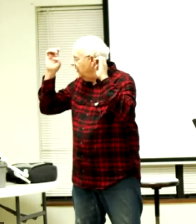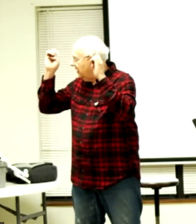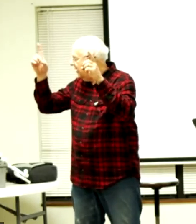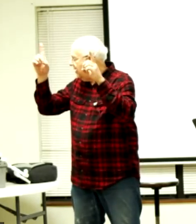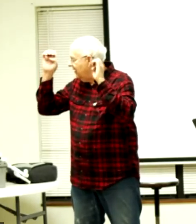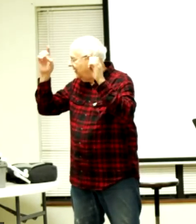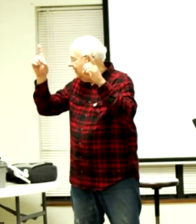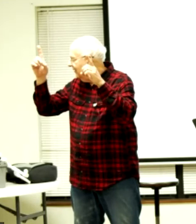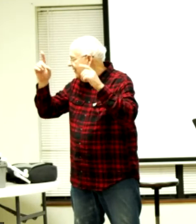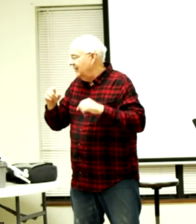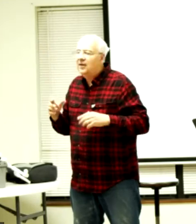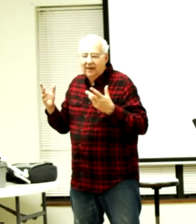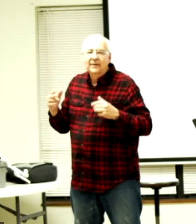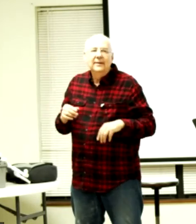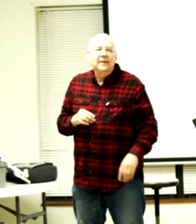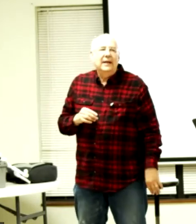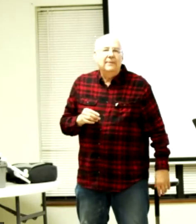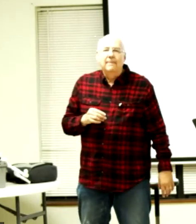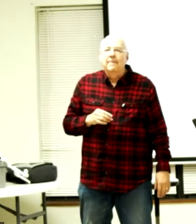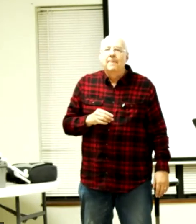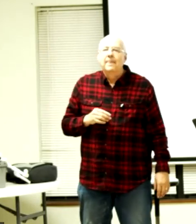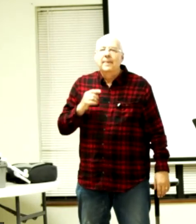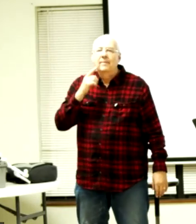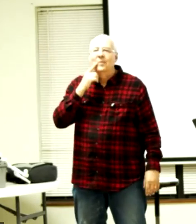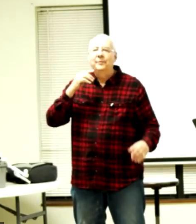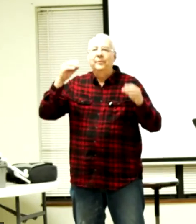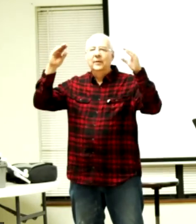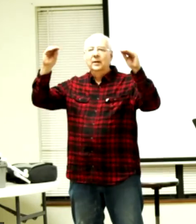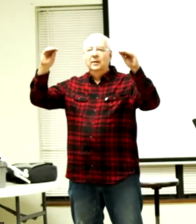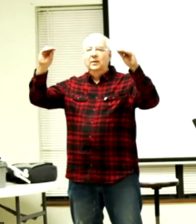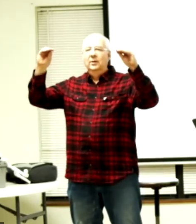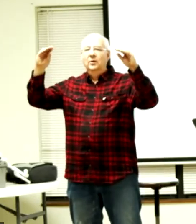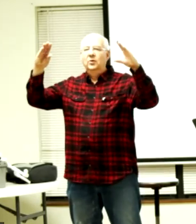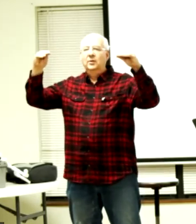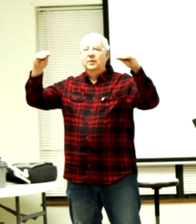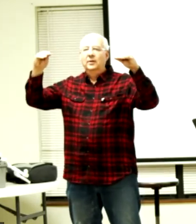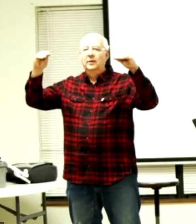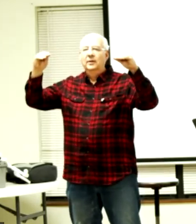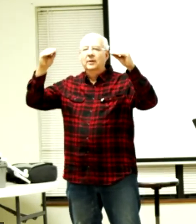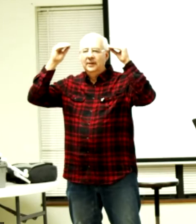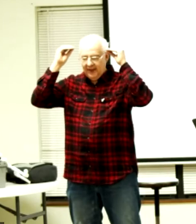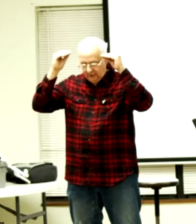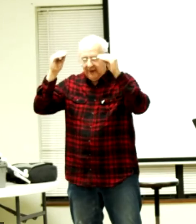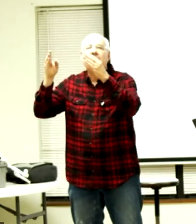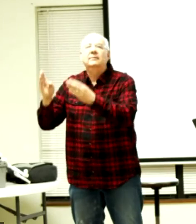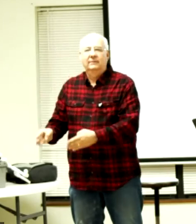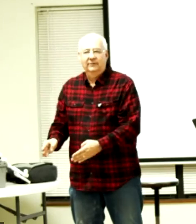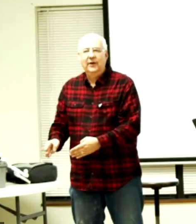education. Education, ED. Okay. So teacher would To- be this. Teacher, right. Very